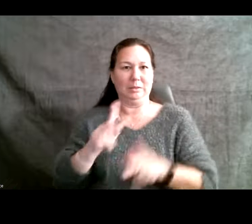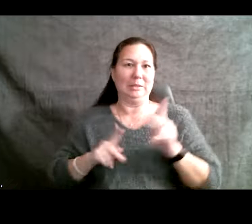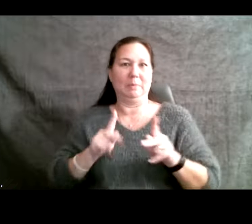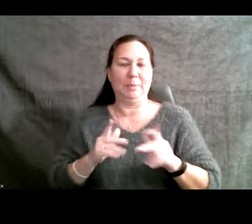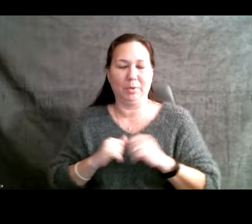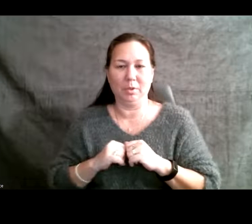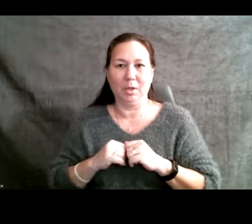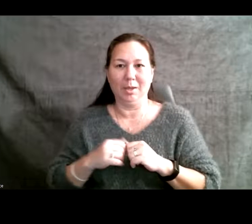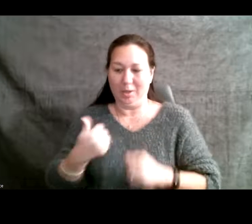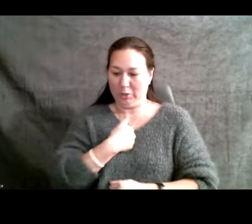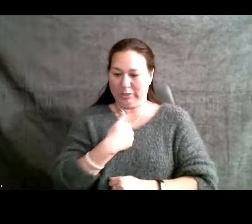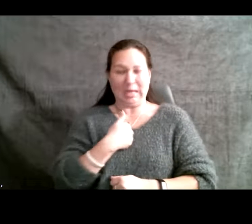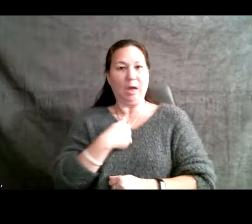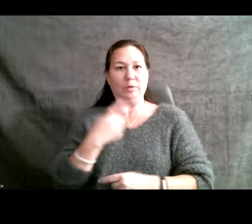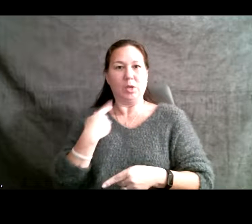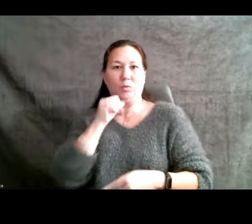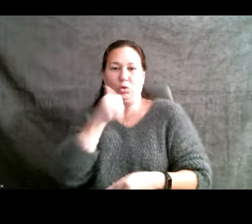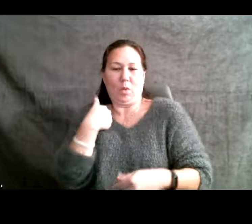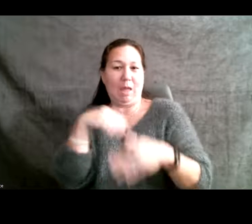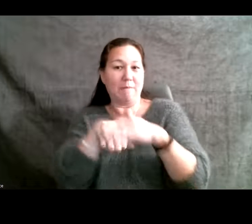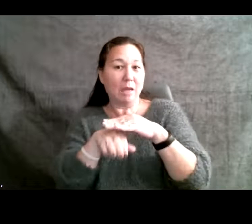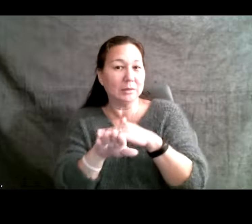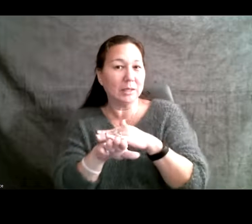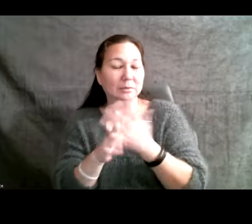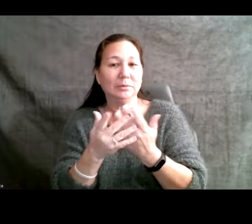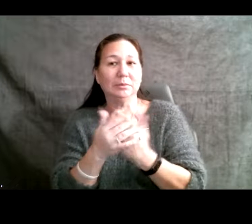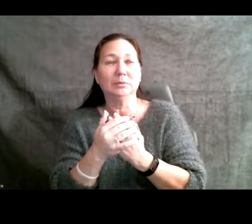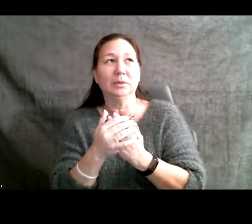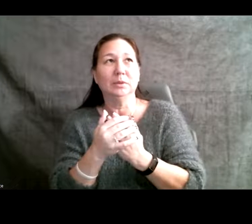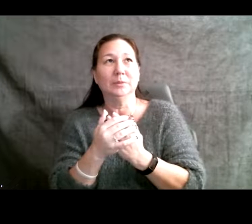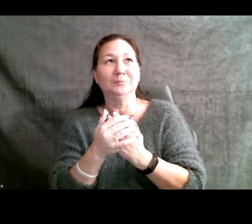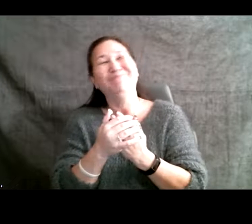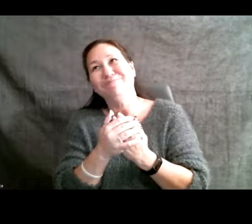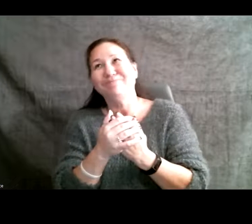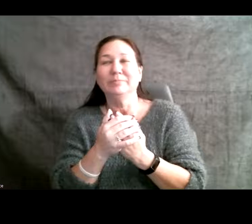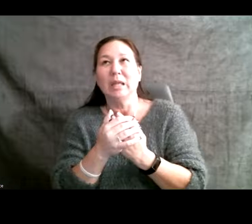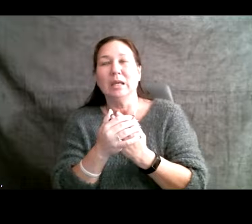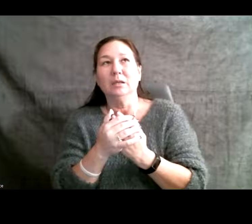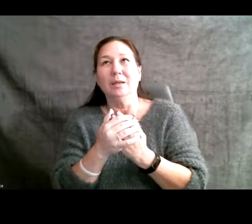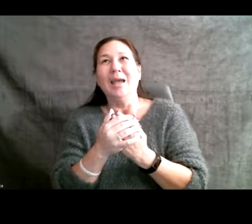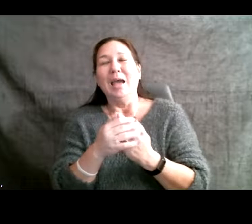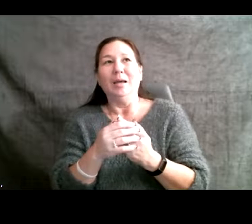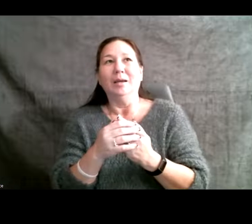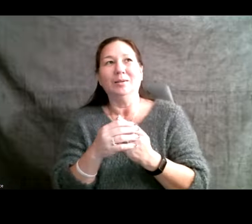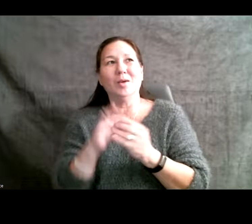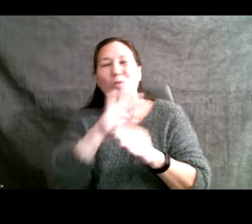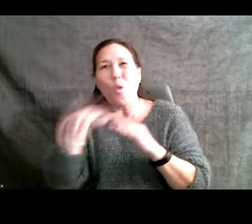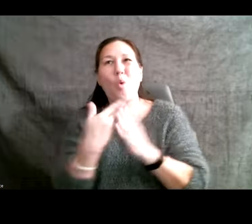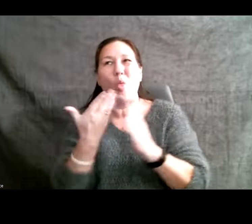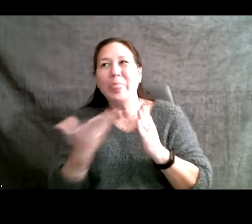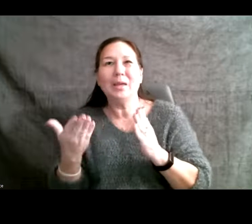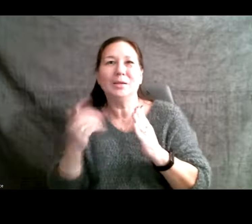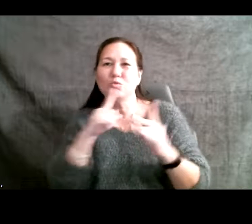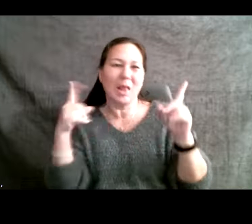have access. And I don't know, I guess the whole thing is really very, very complex. I'm thinking about